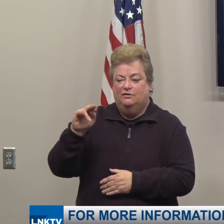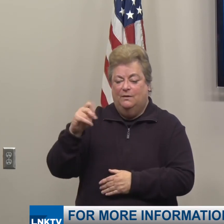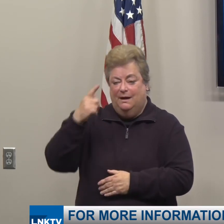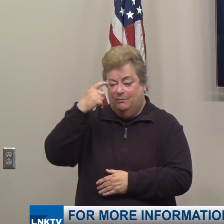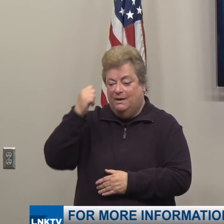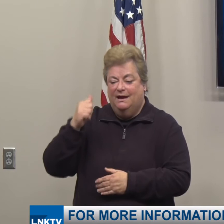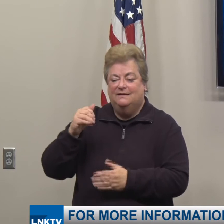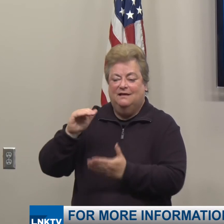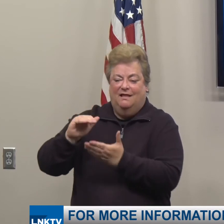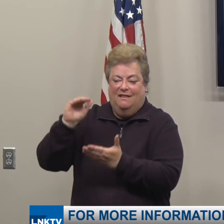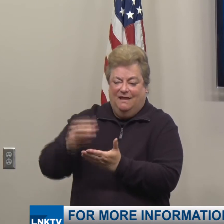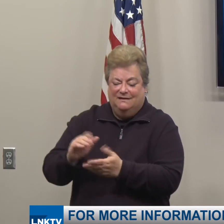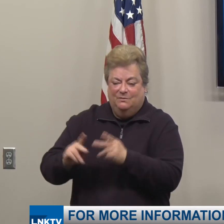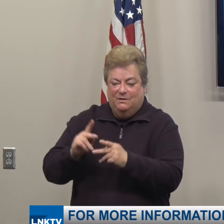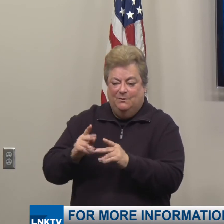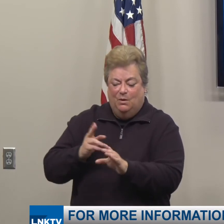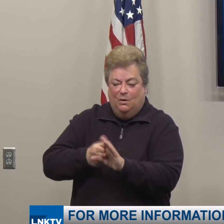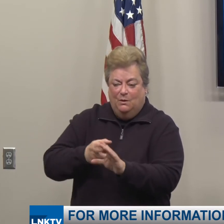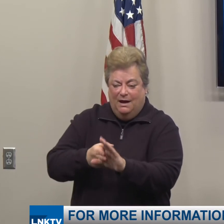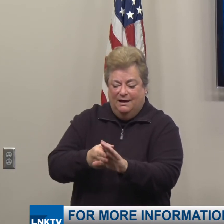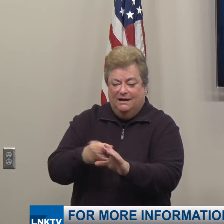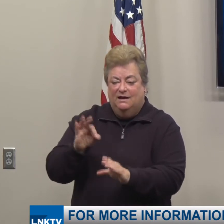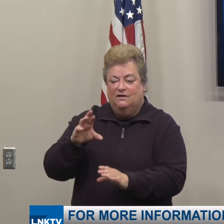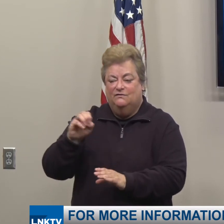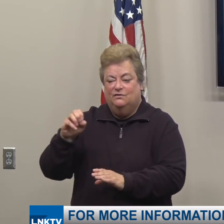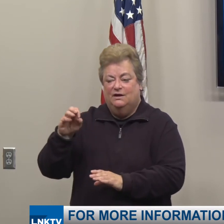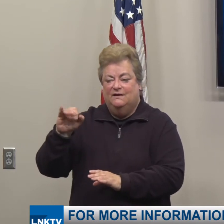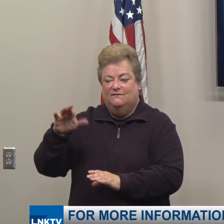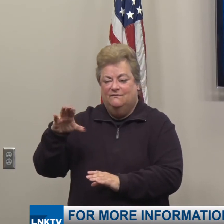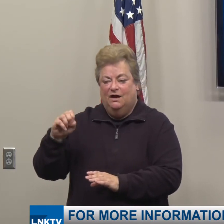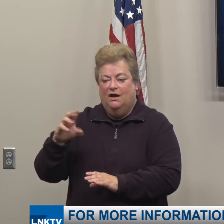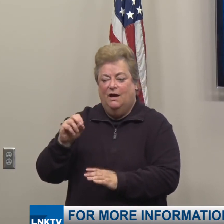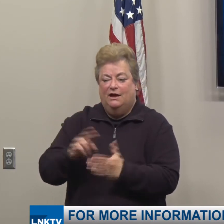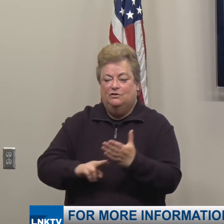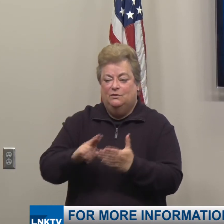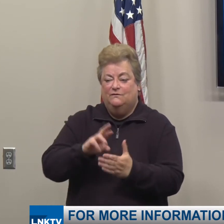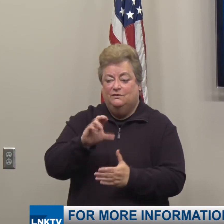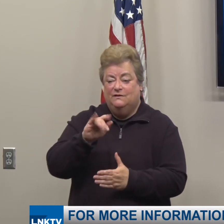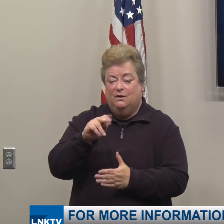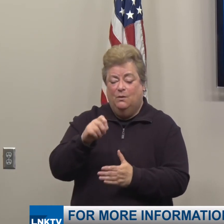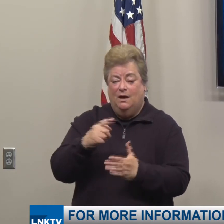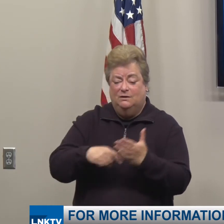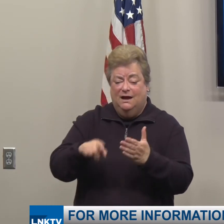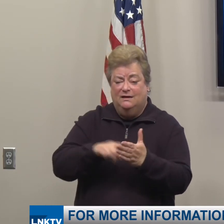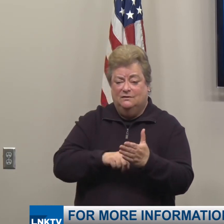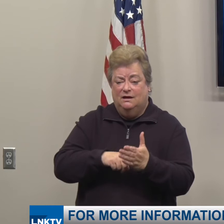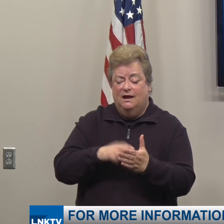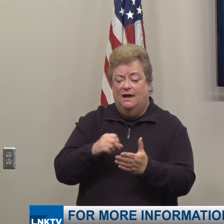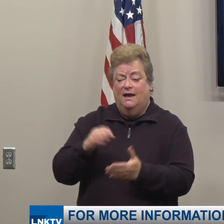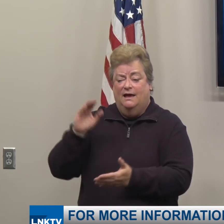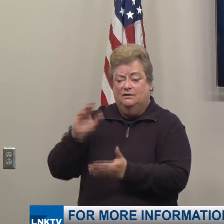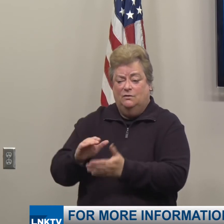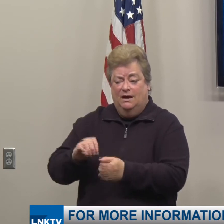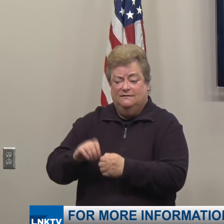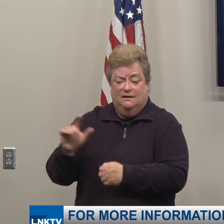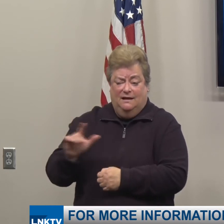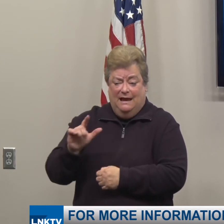decreased ridership, free fare operations, and university route cancellations, and declines in library fines and